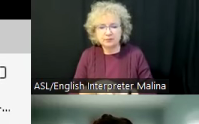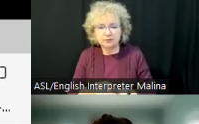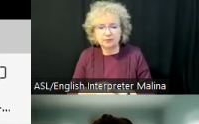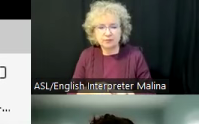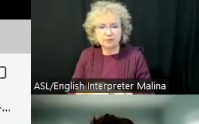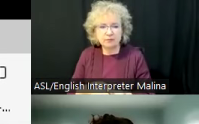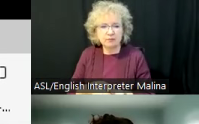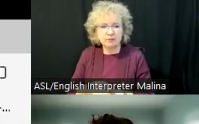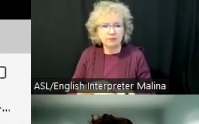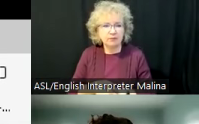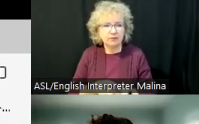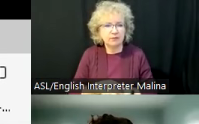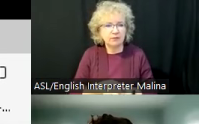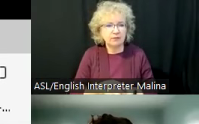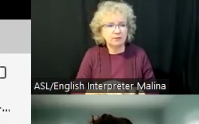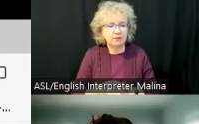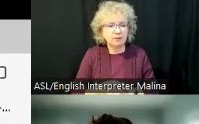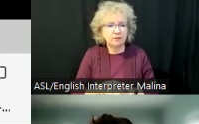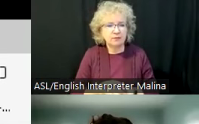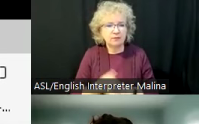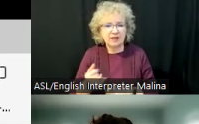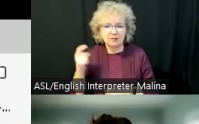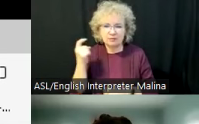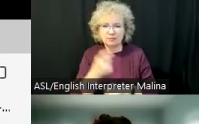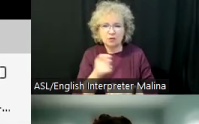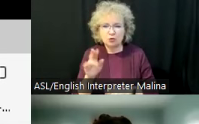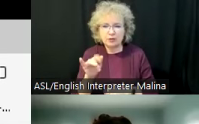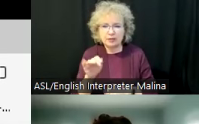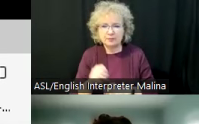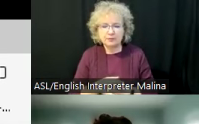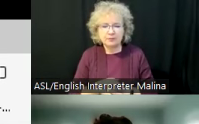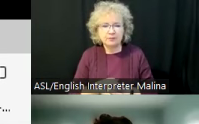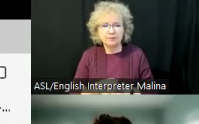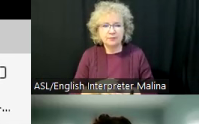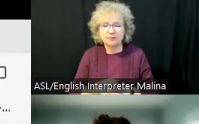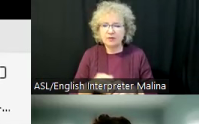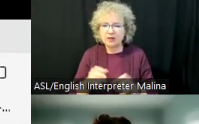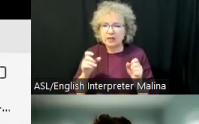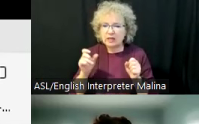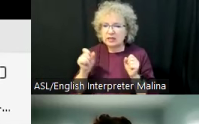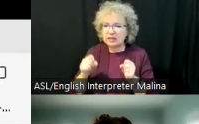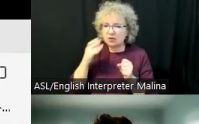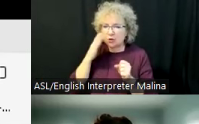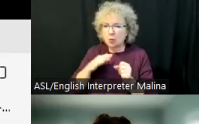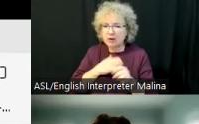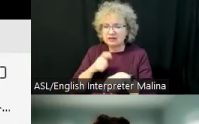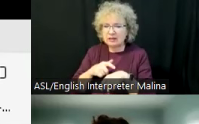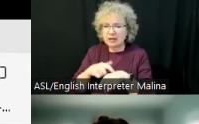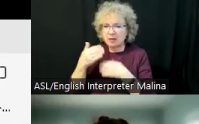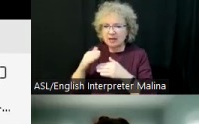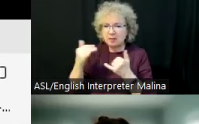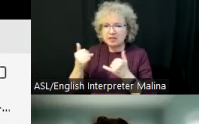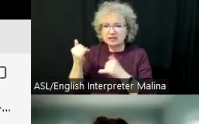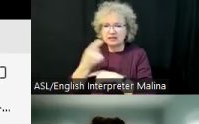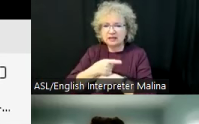We'll go to the next slide and hand it back over to Julie. Sure. Since we know that our time with you is limited today and